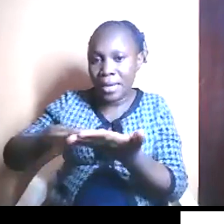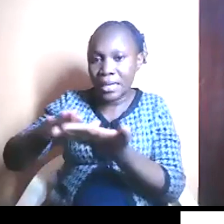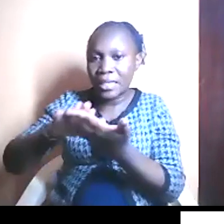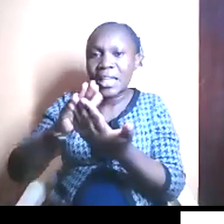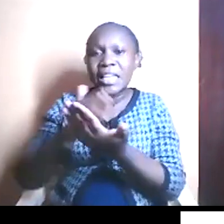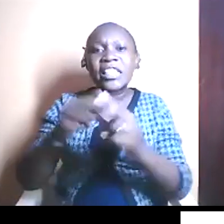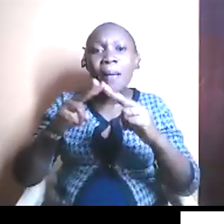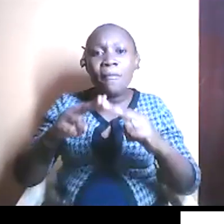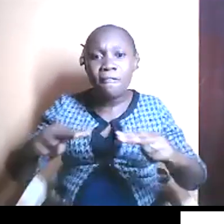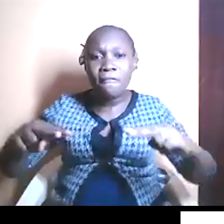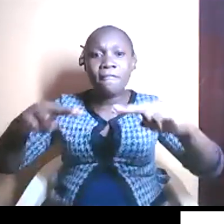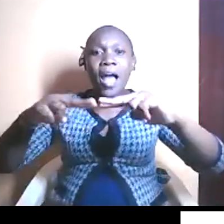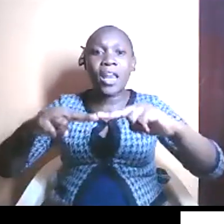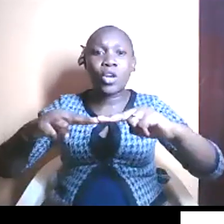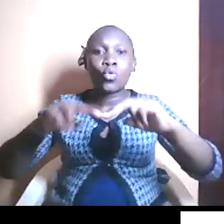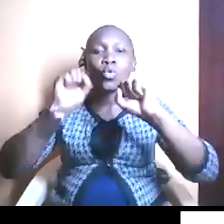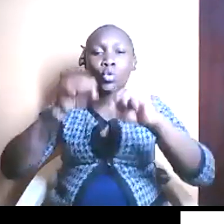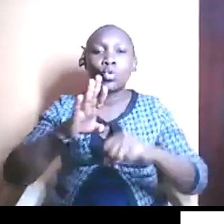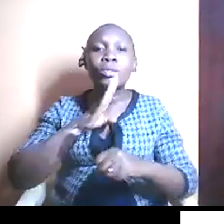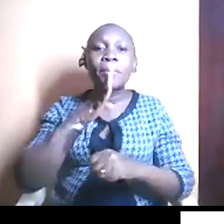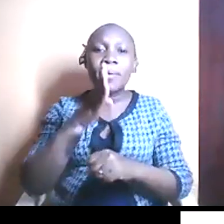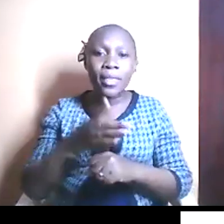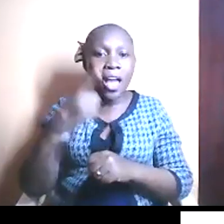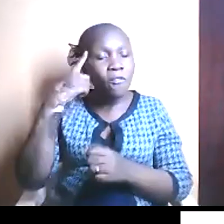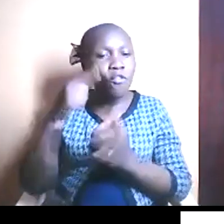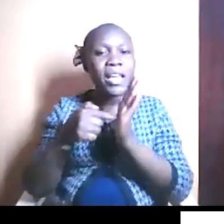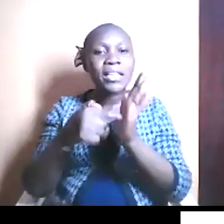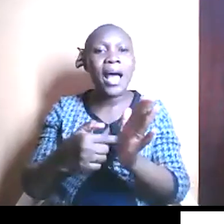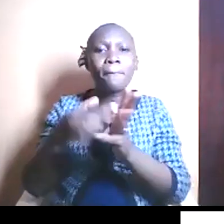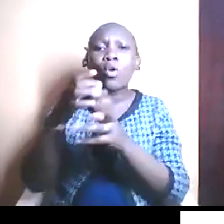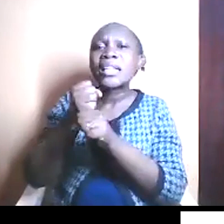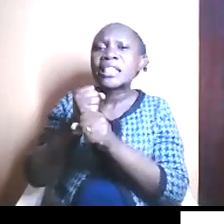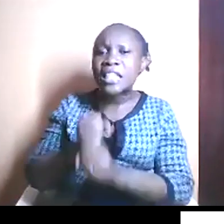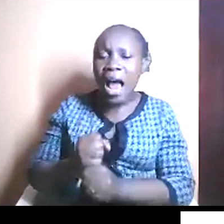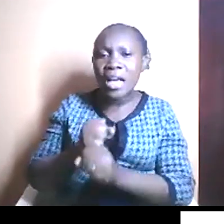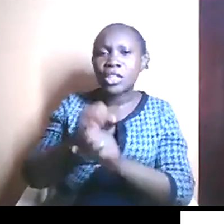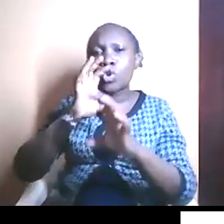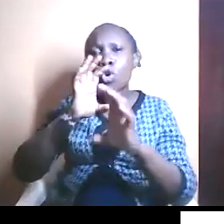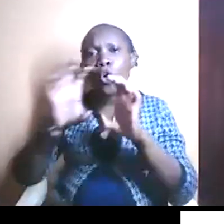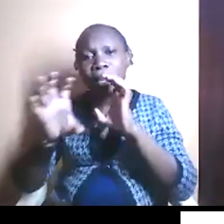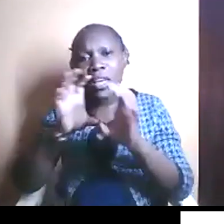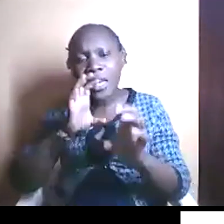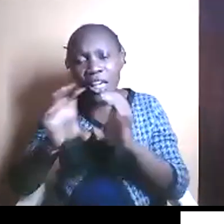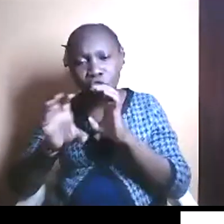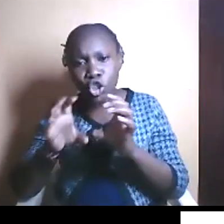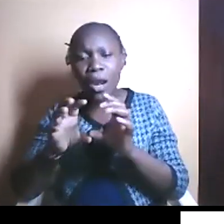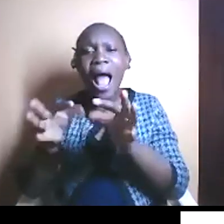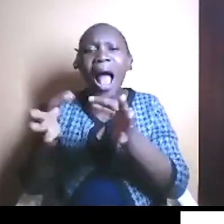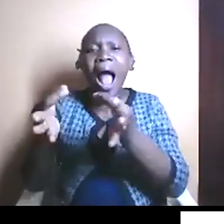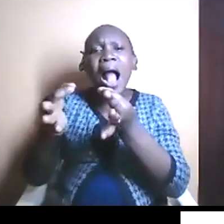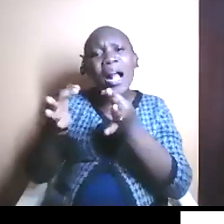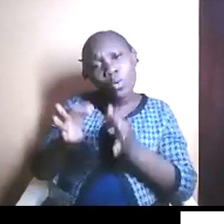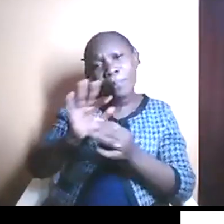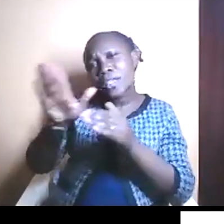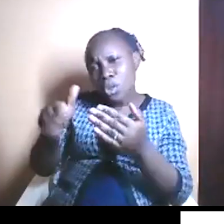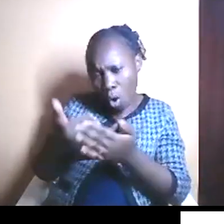be there. For example, quality, trust, accountability, communication. These things matter.